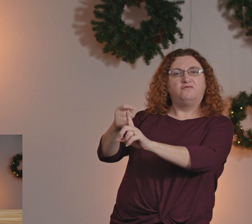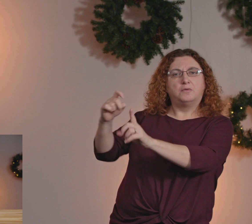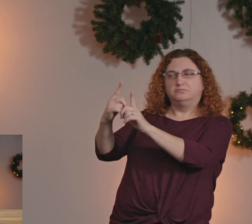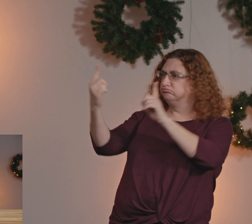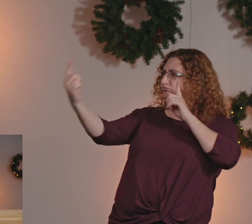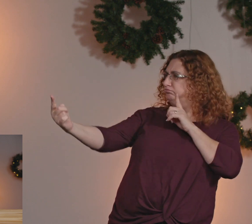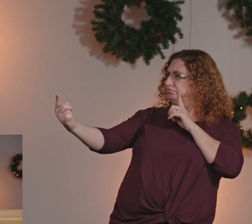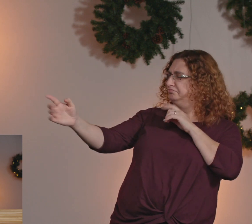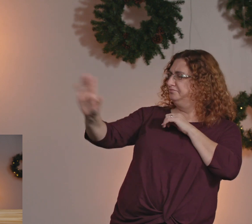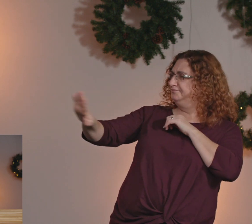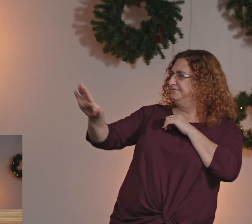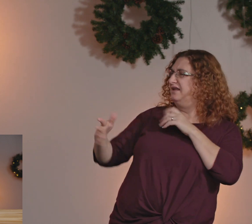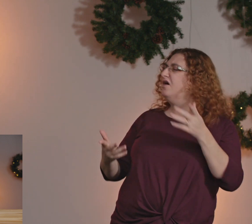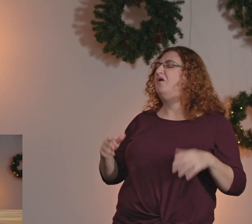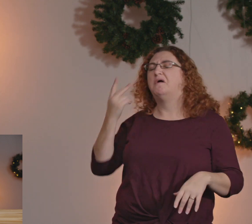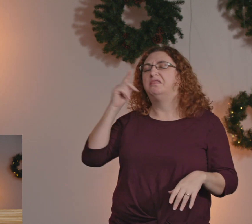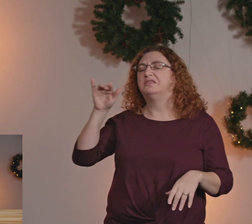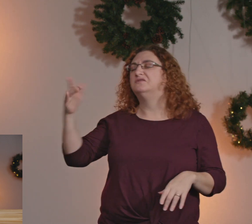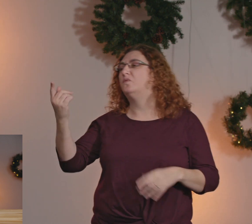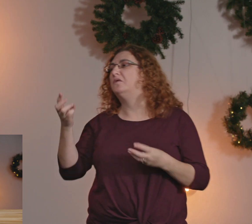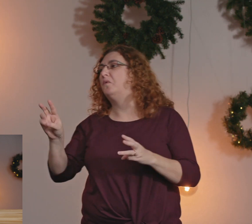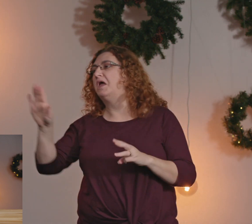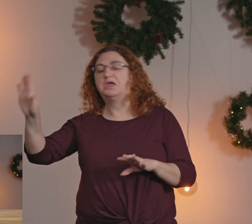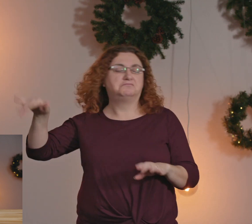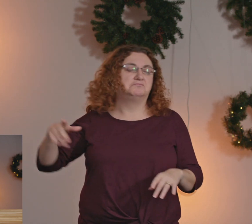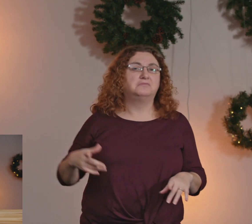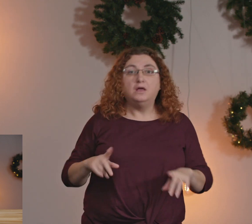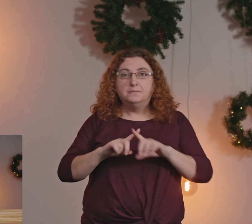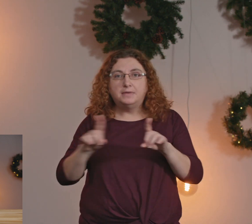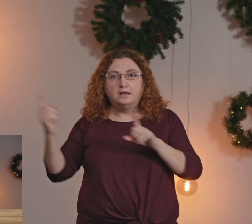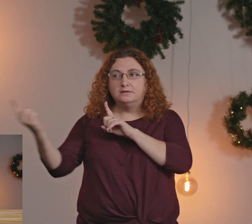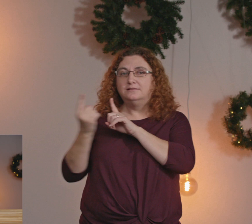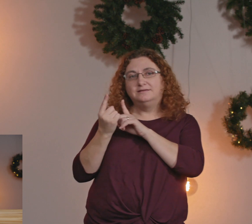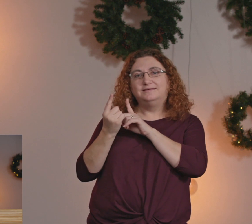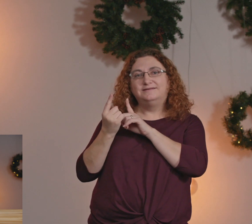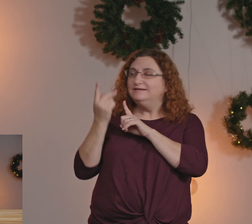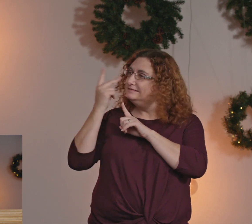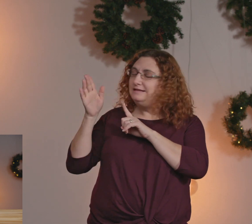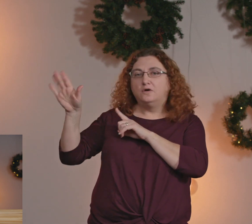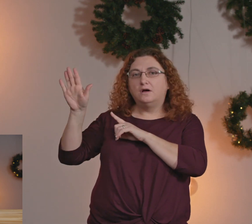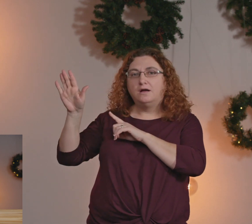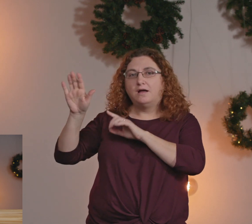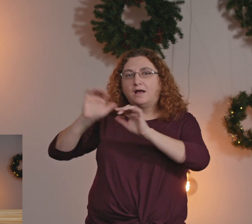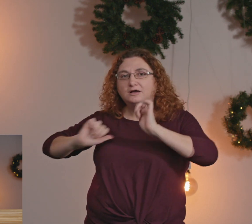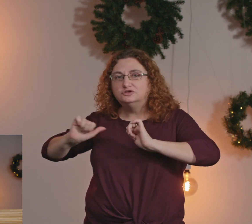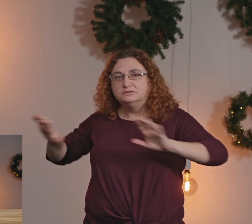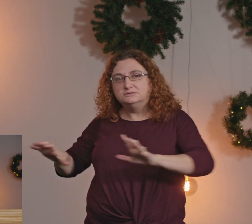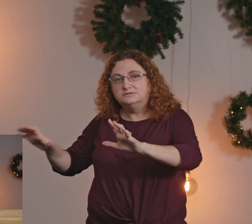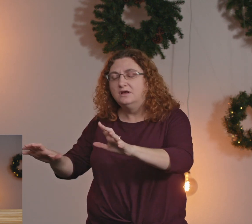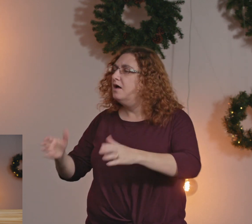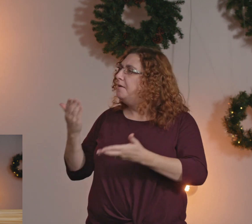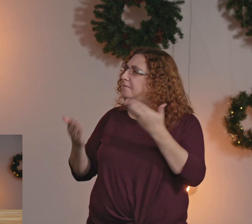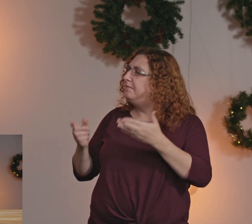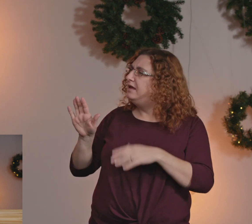a particular way, but when you actually get to know them and you see the actions that they do and the way that they act toward you, you actually realize, oh, maybe